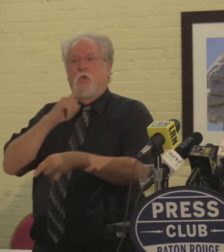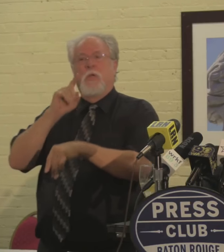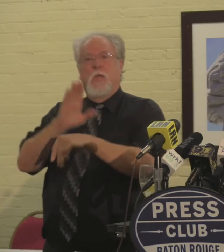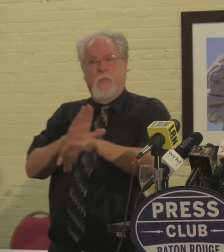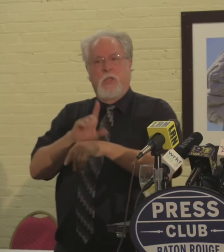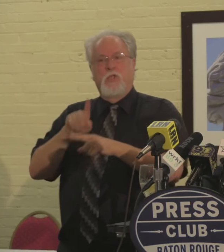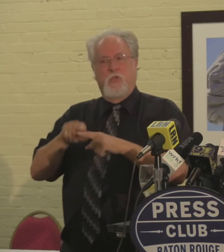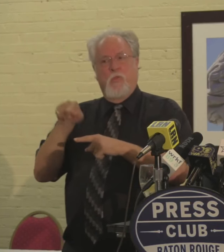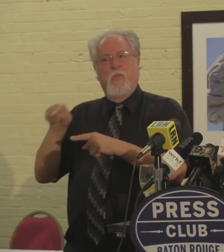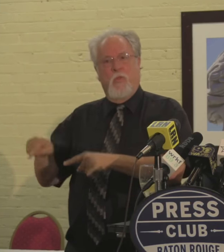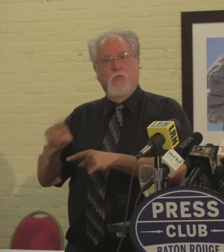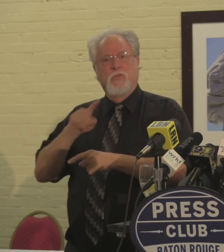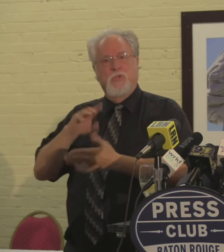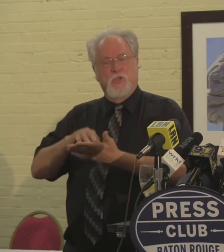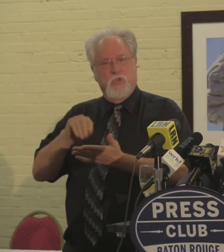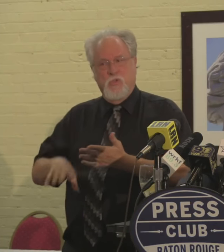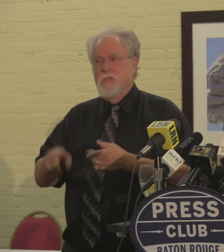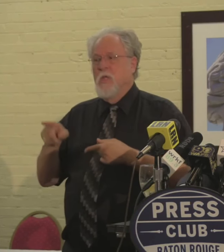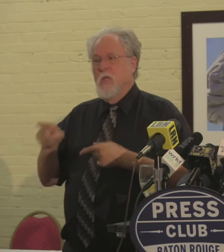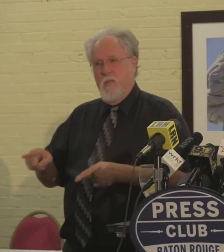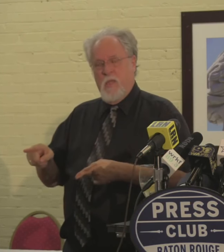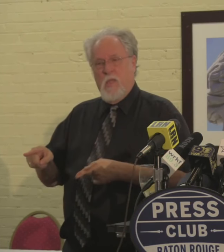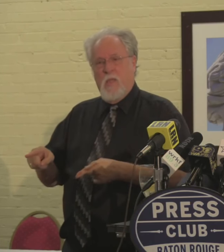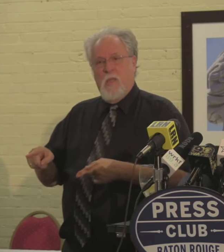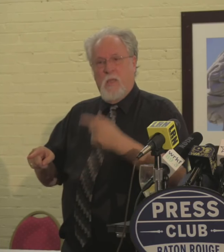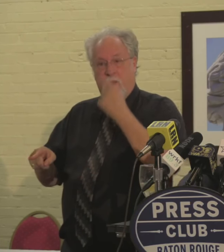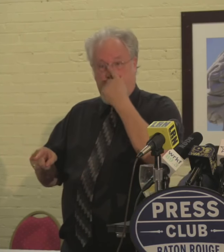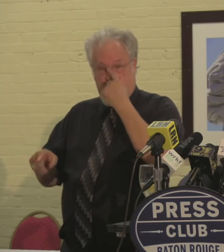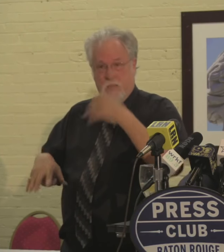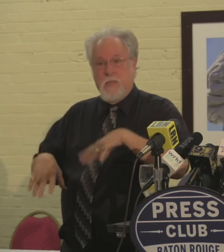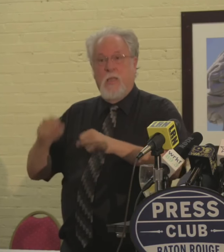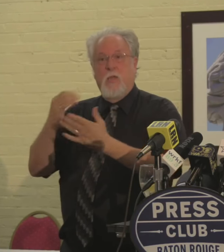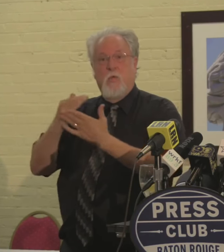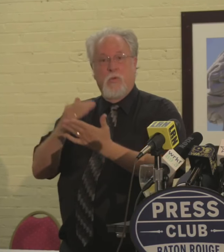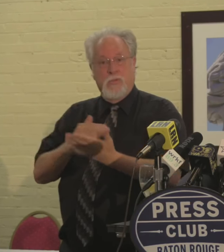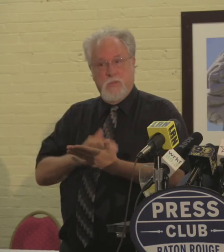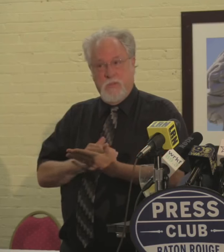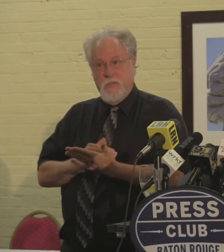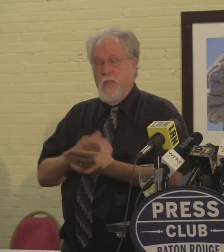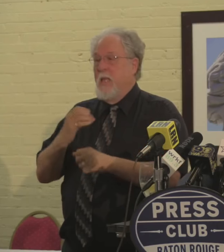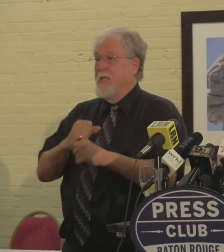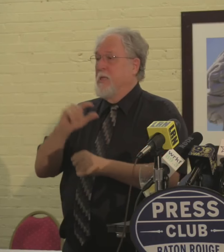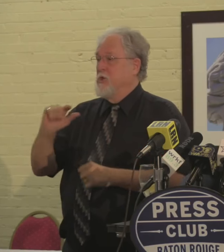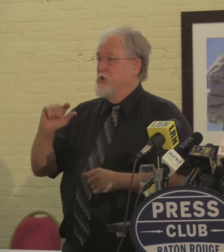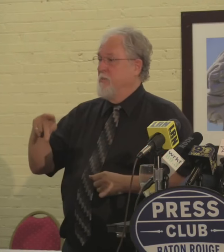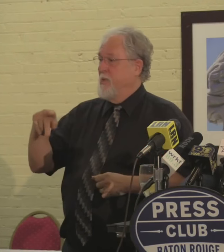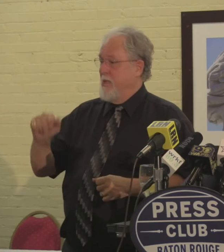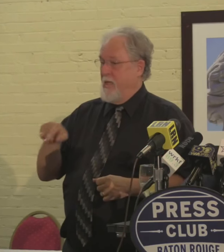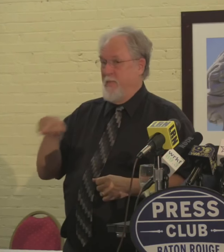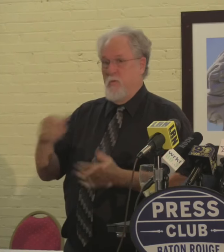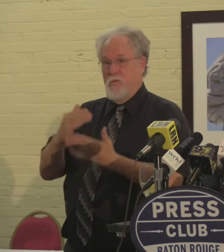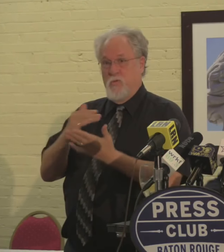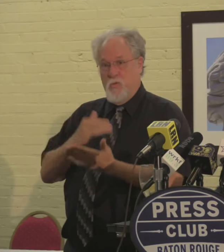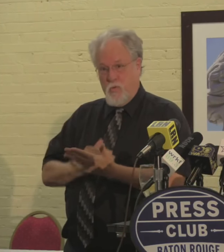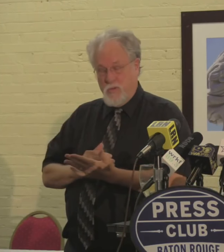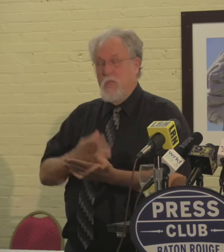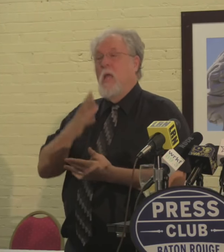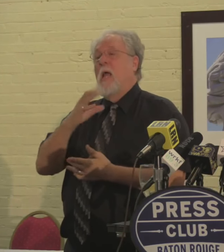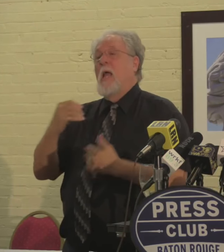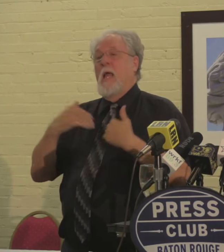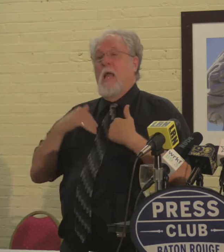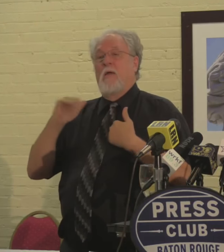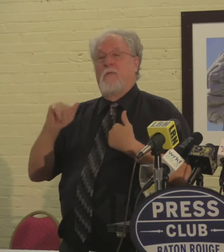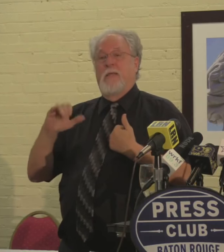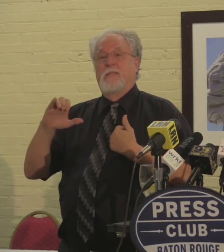to those students that if they will take certain courses, get a certain GPA in those courses, and have an